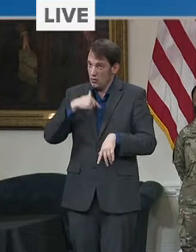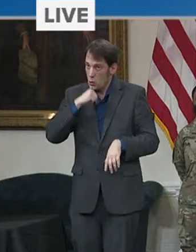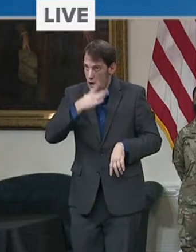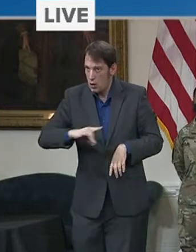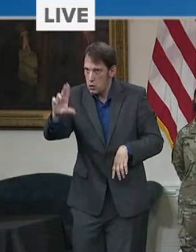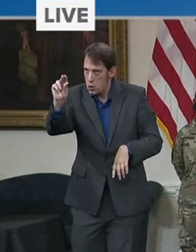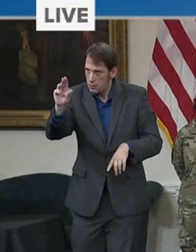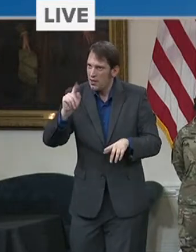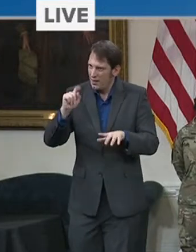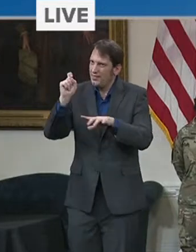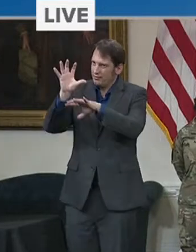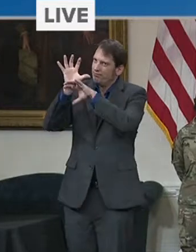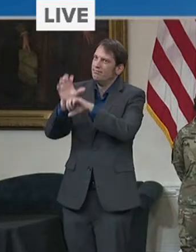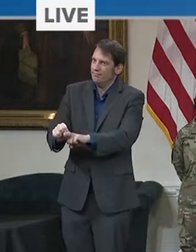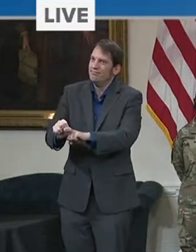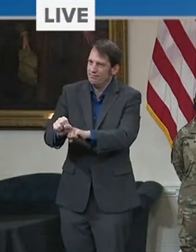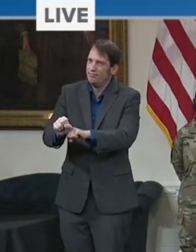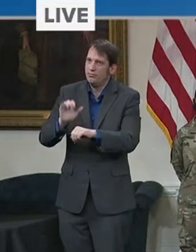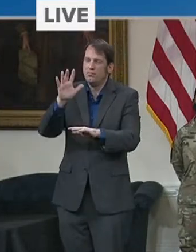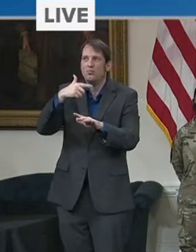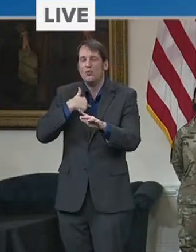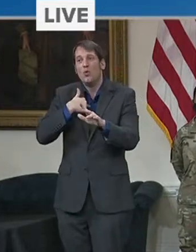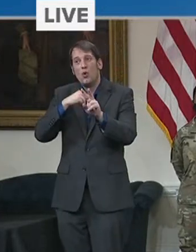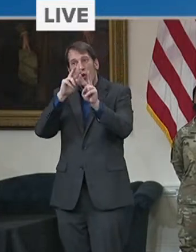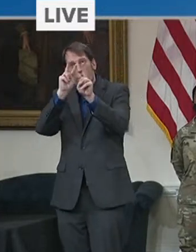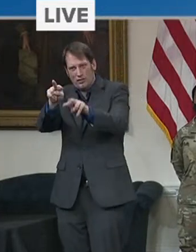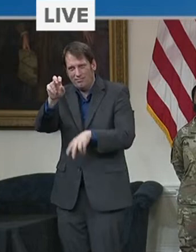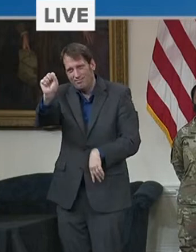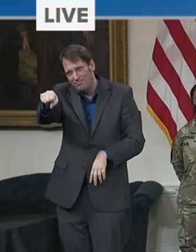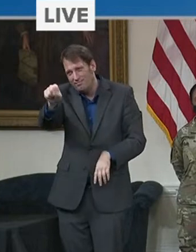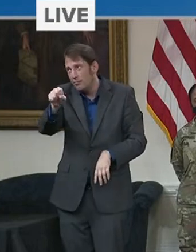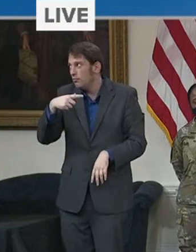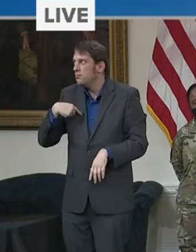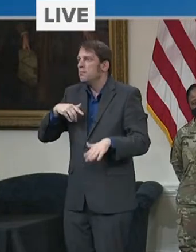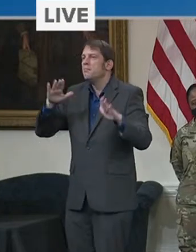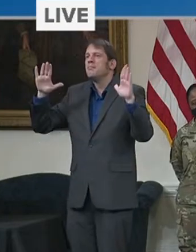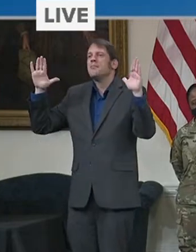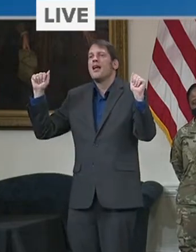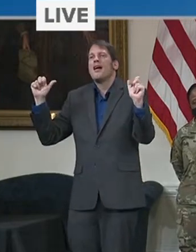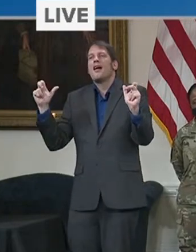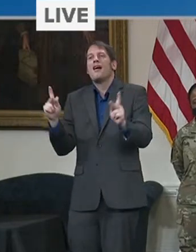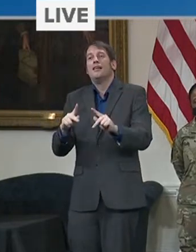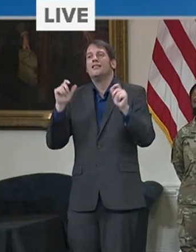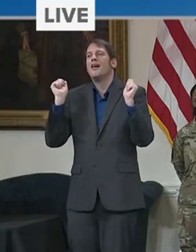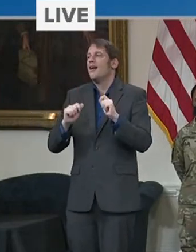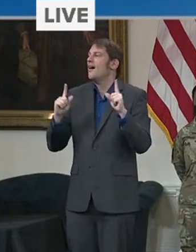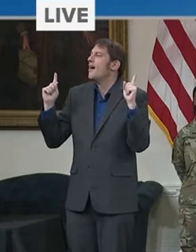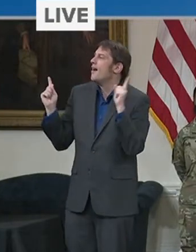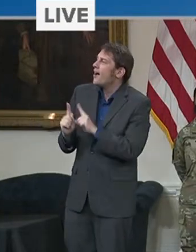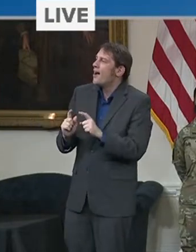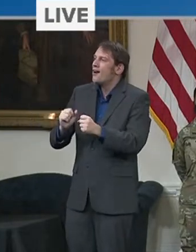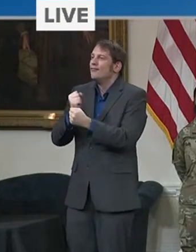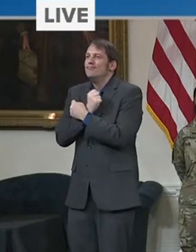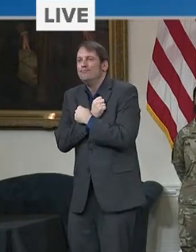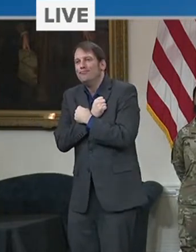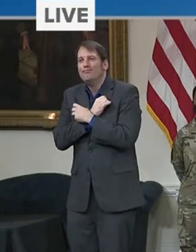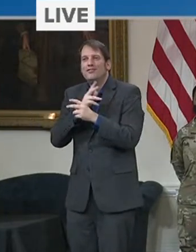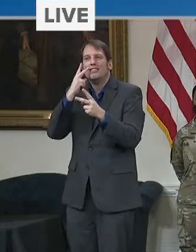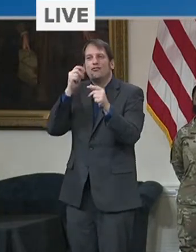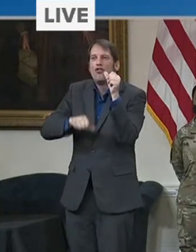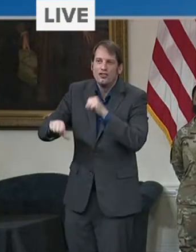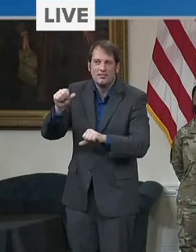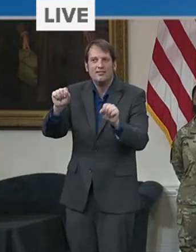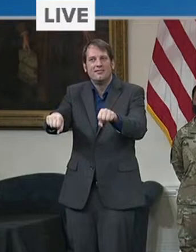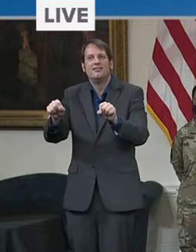to reconnecting in person. We are anxious to have our state open back up and realize that this time is